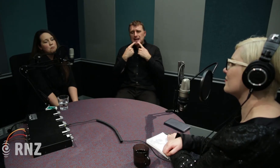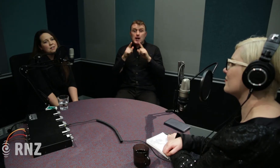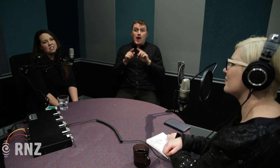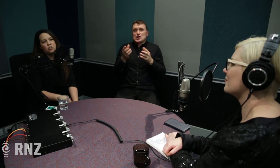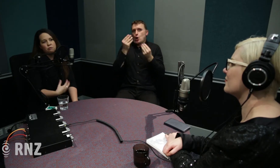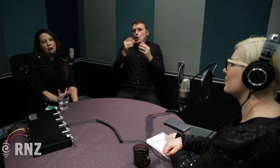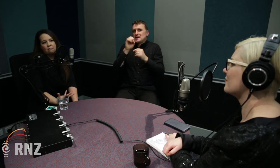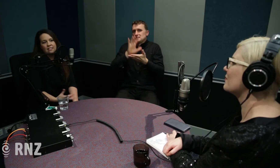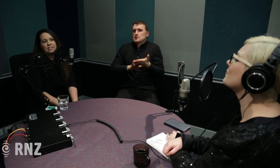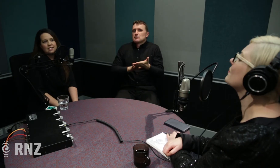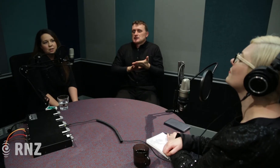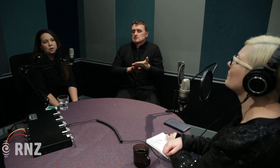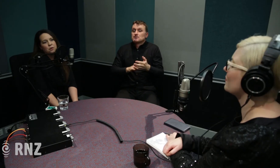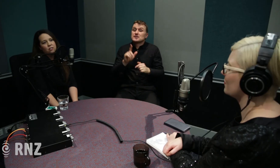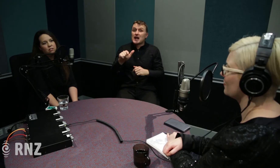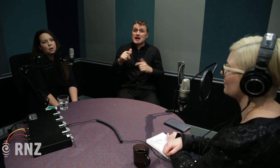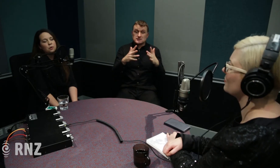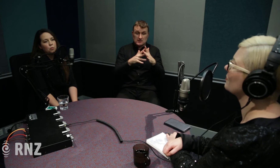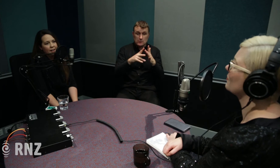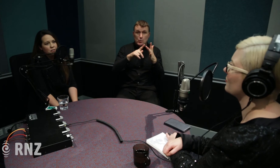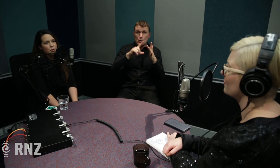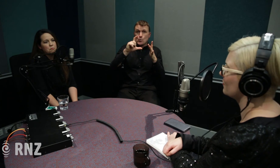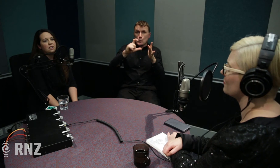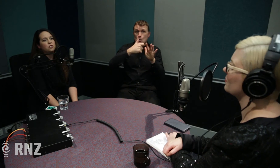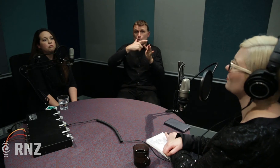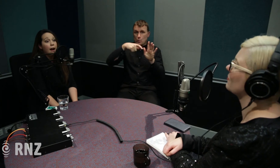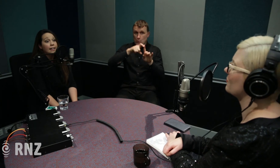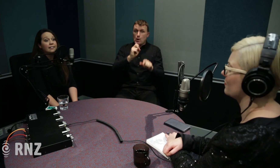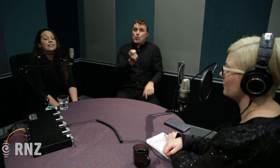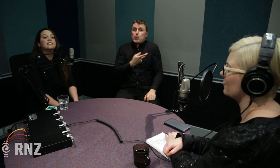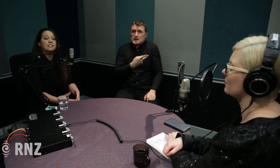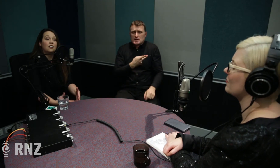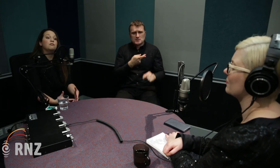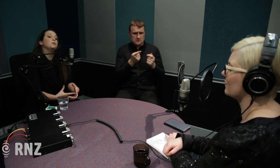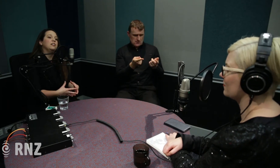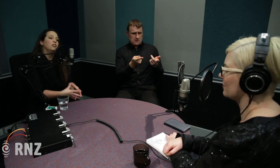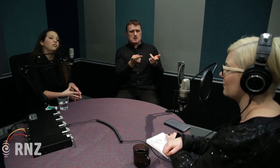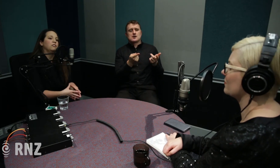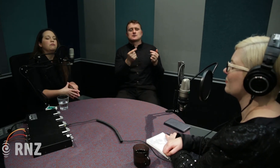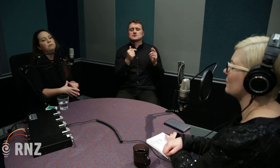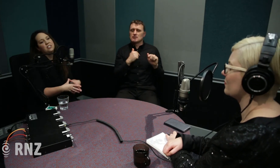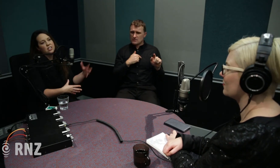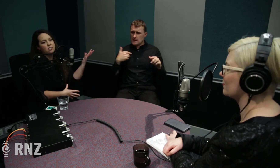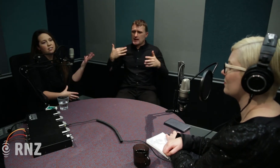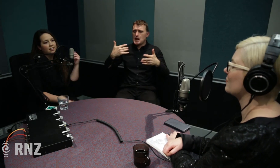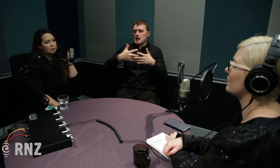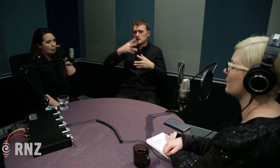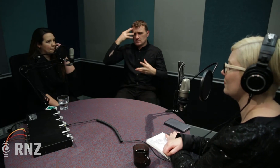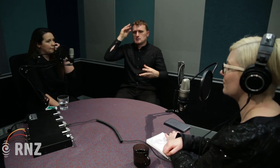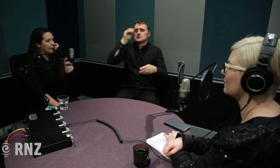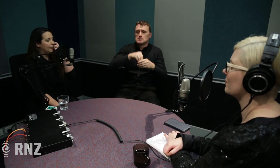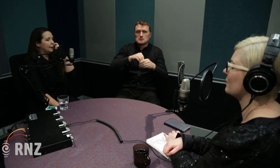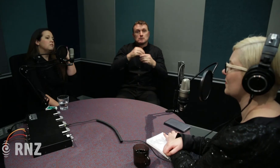was pretty much a trial run to see what it would look like with one interpreter, trialling the stuff that we'd learnt